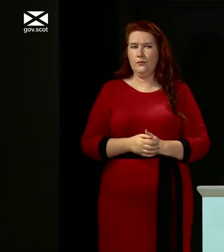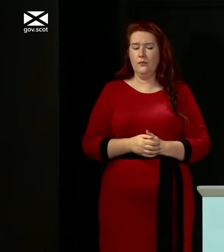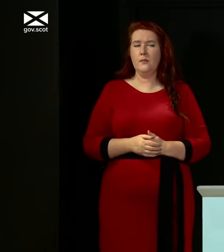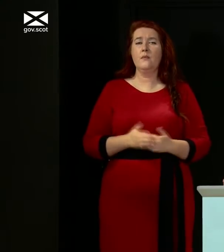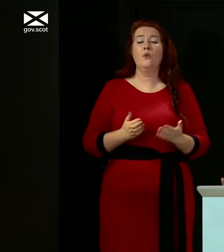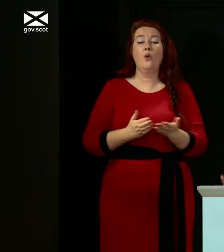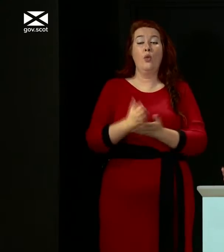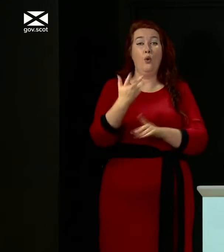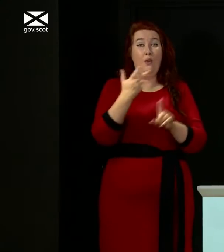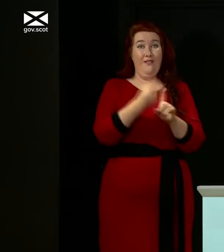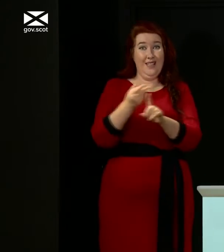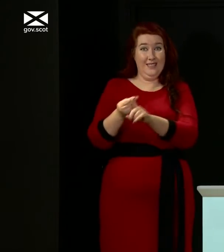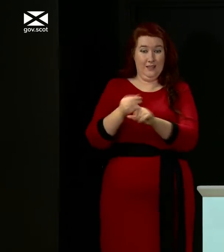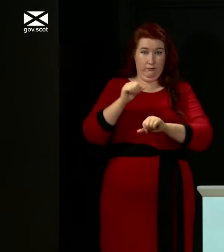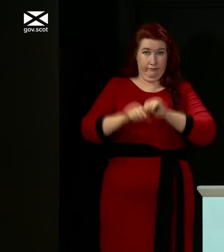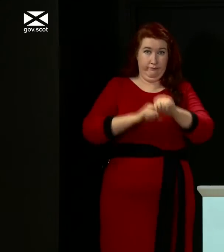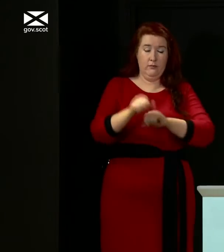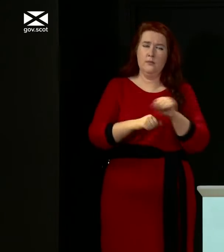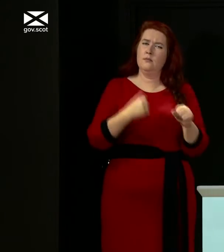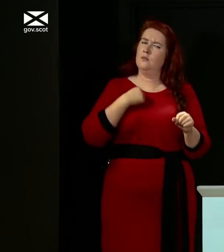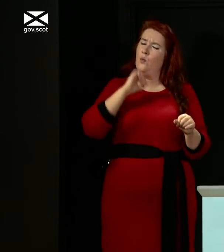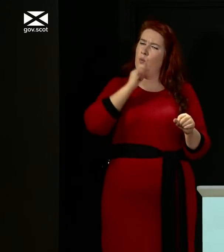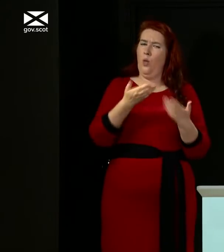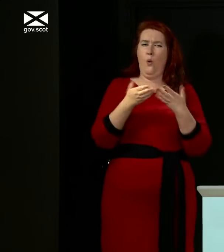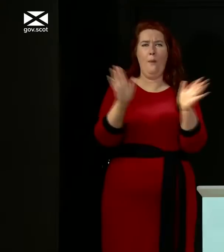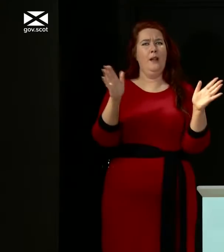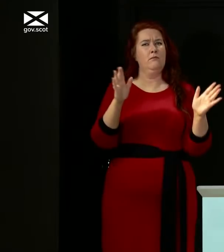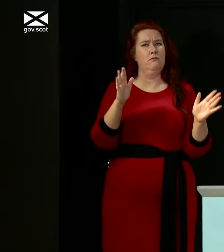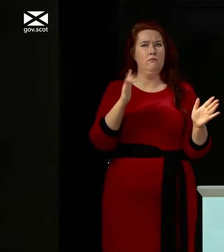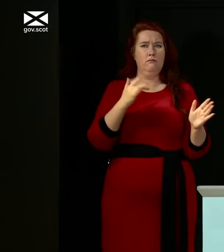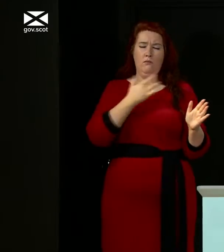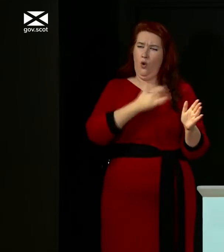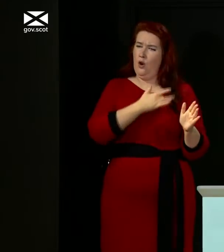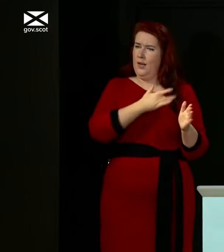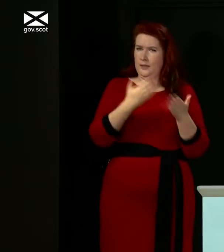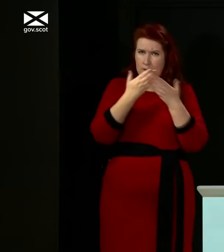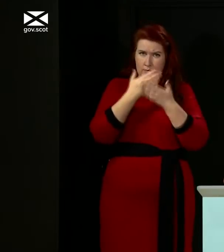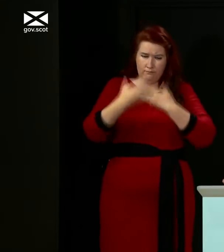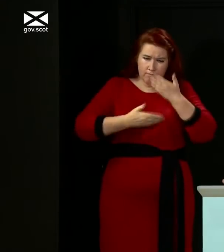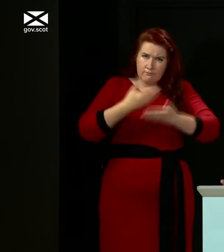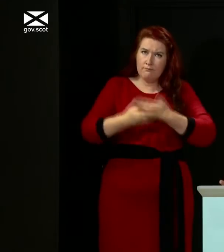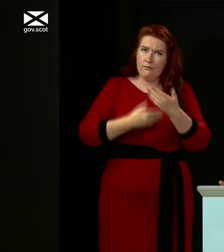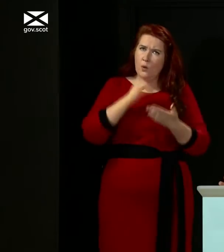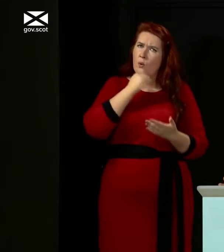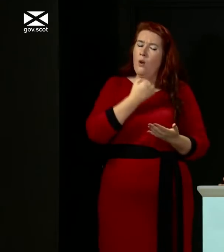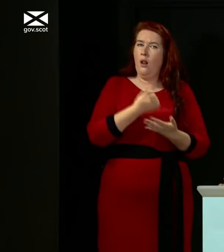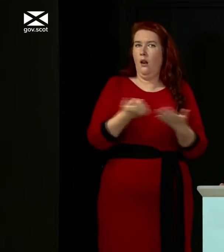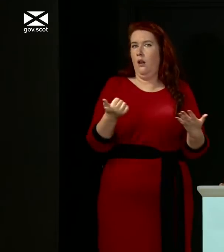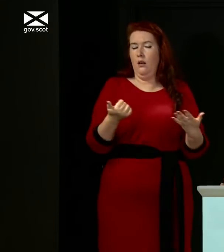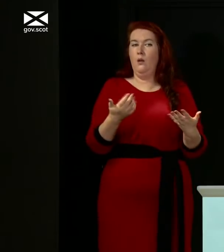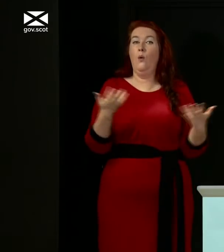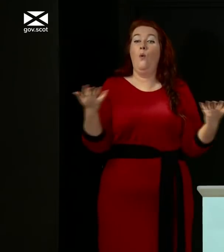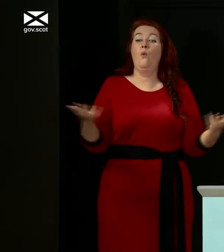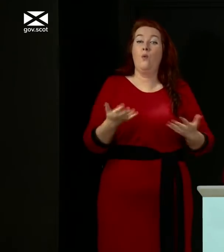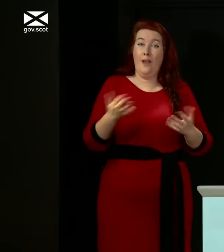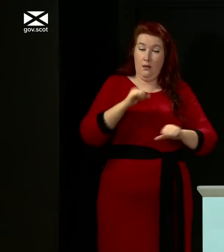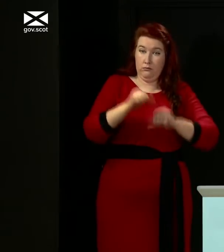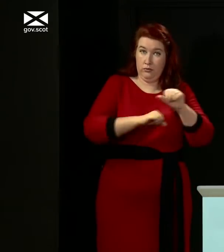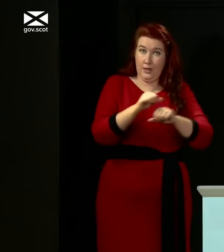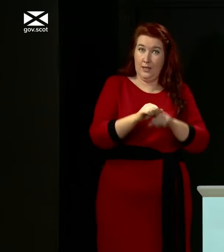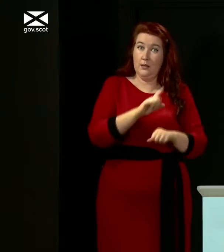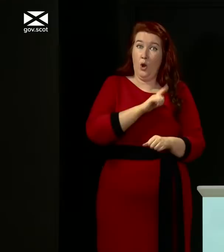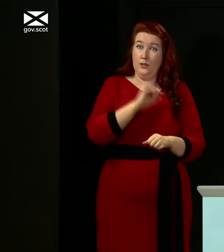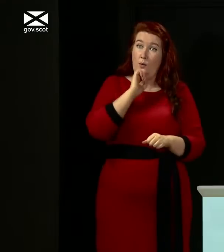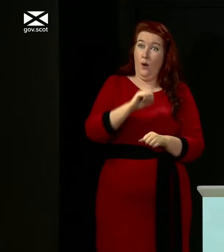programme develops, we will be as open and transparent about how it's progressing. Obviously, we'll be open and transparent about where it's progressing, because people will